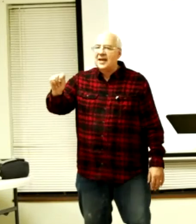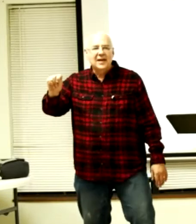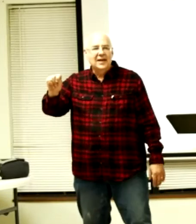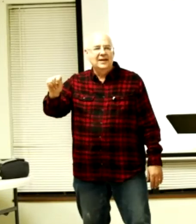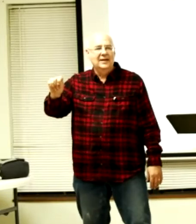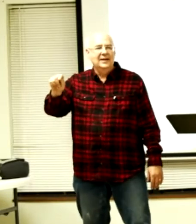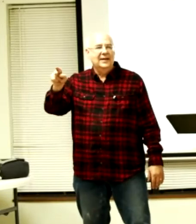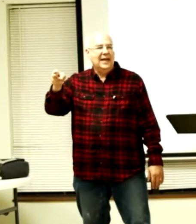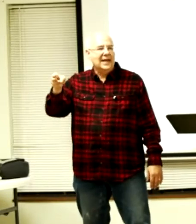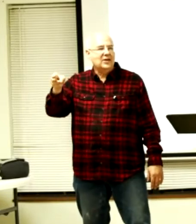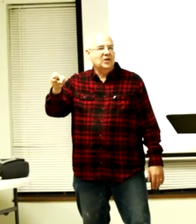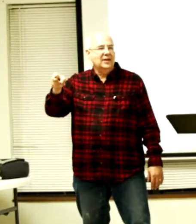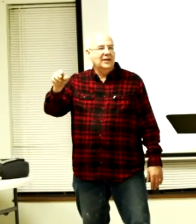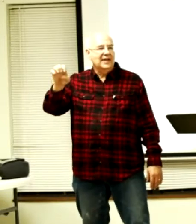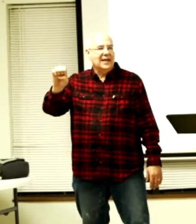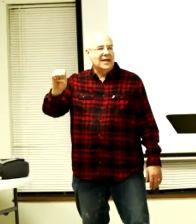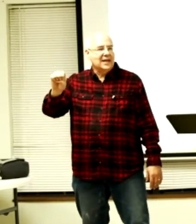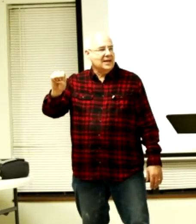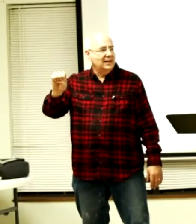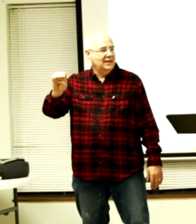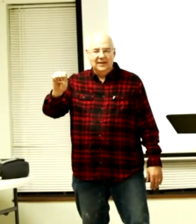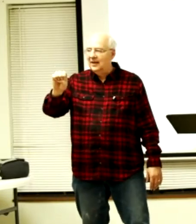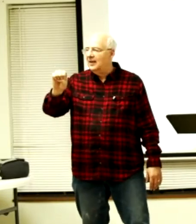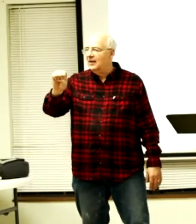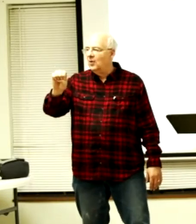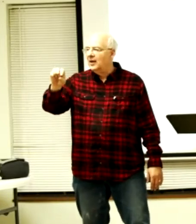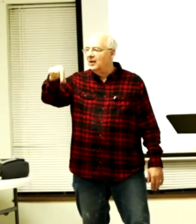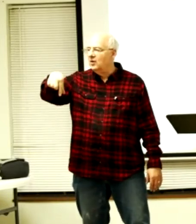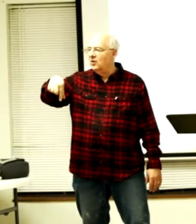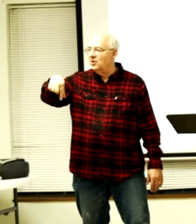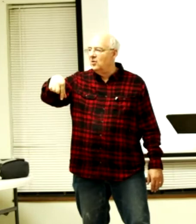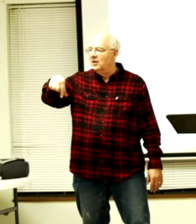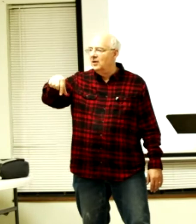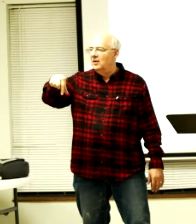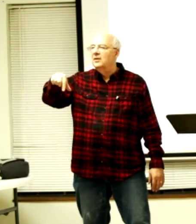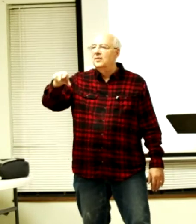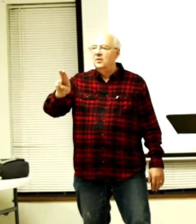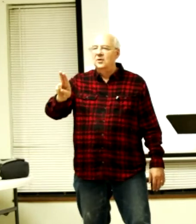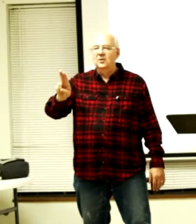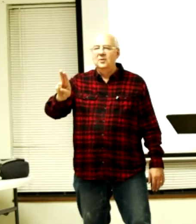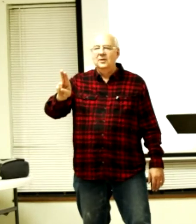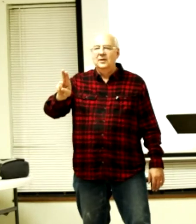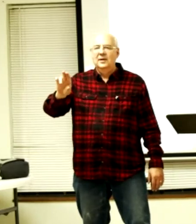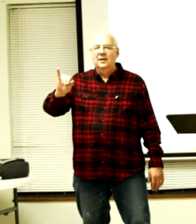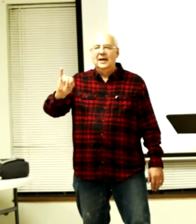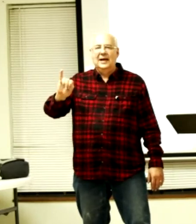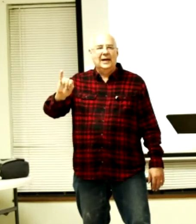T, H, E. Okay. Quick. Q, U,